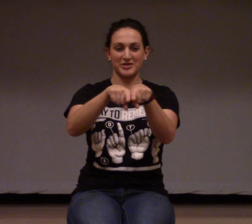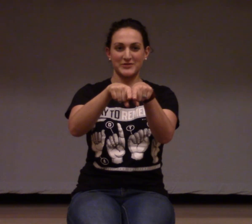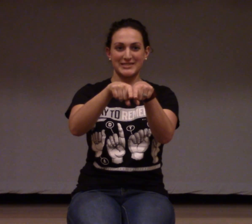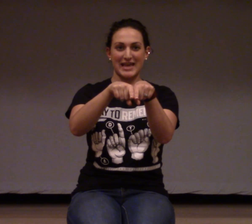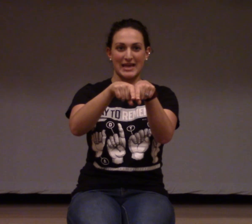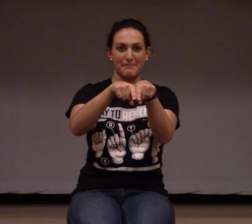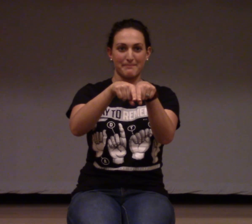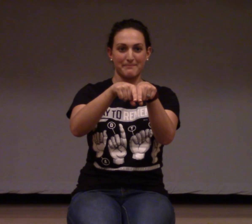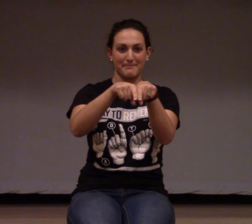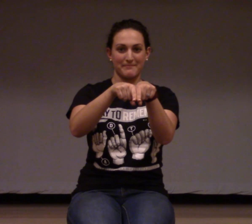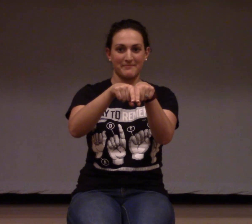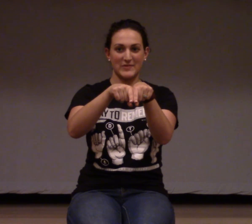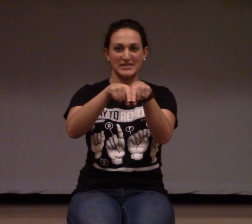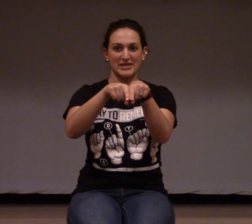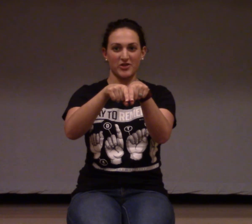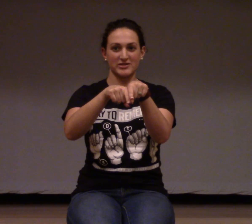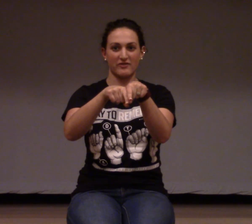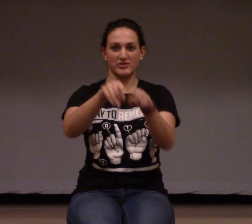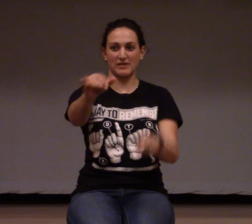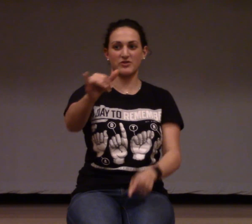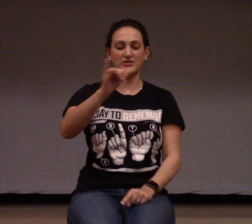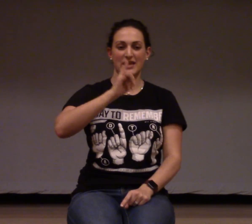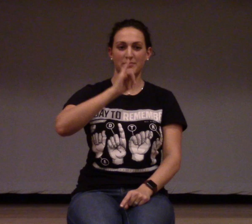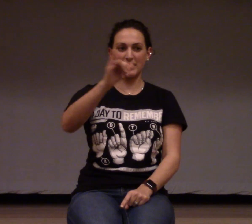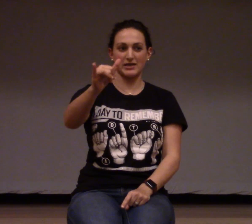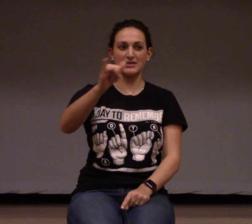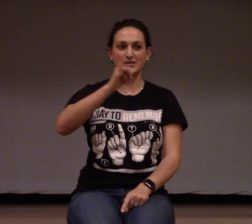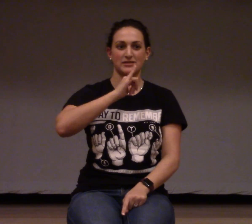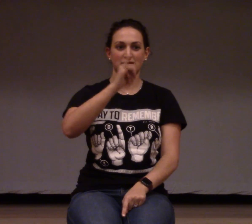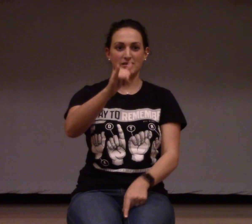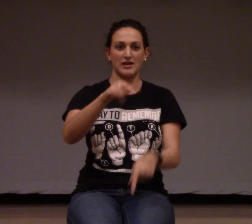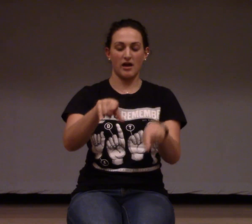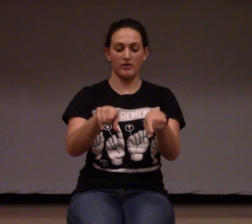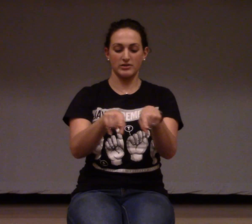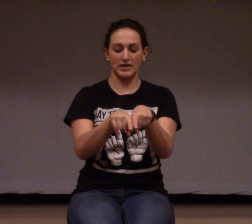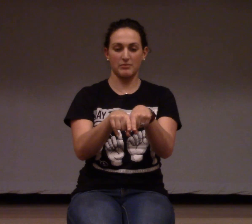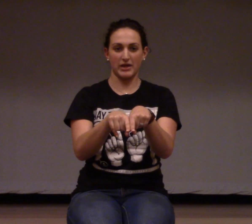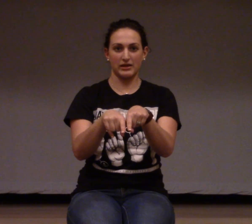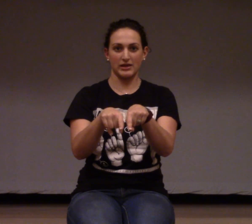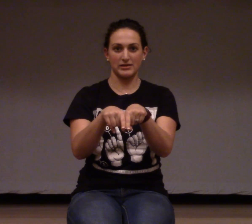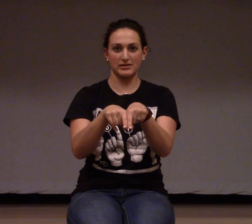same. This is the other sign for same. So they're same like this, and they're same like this.